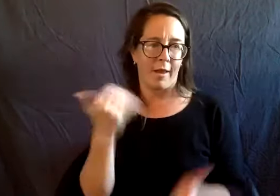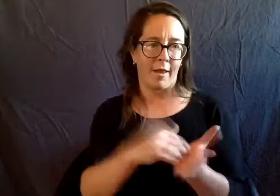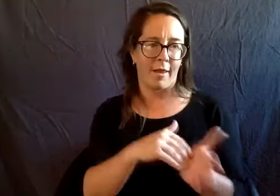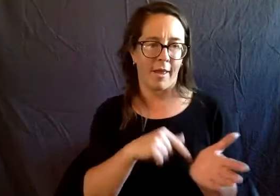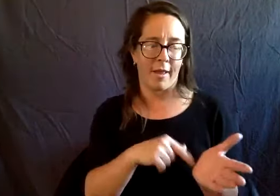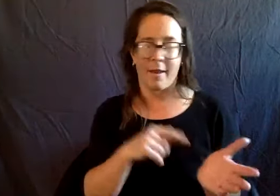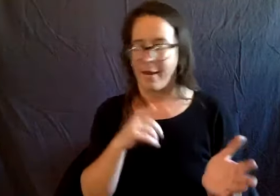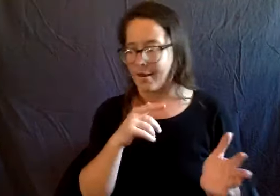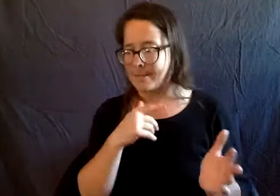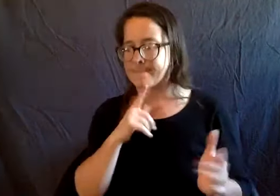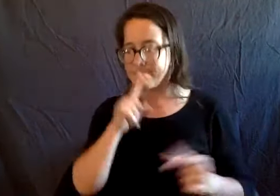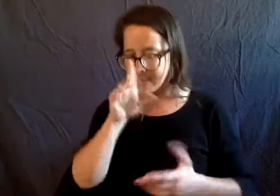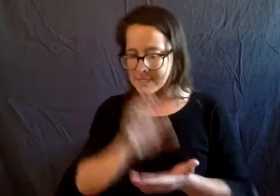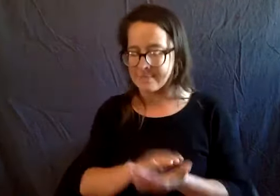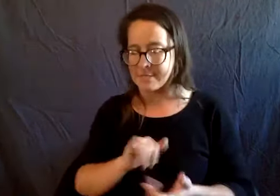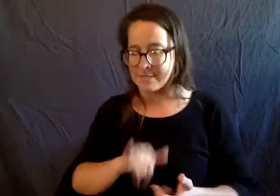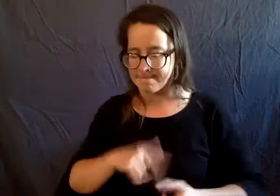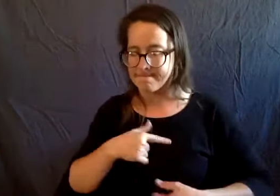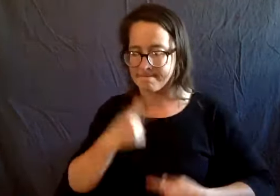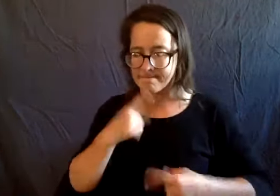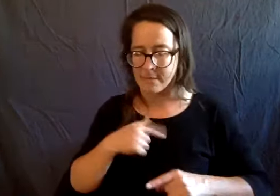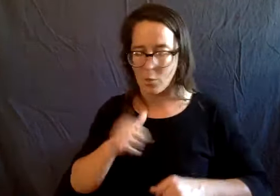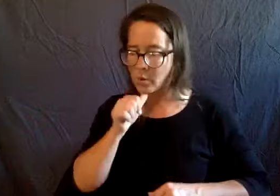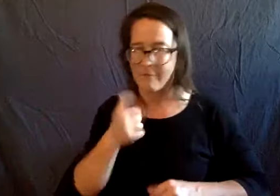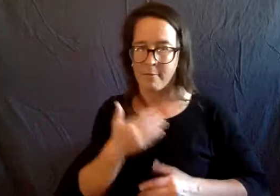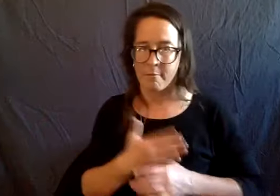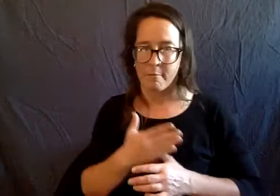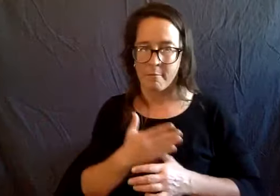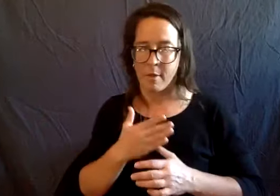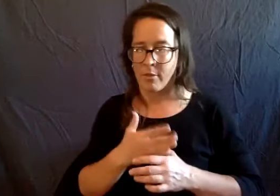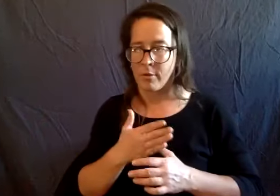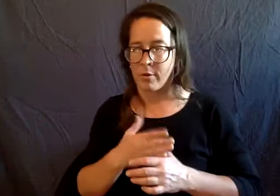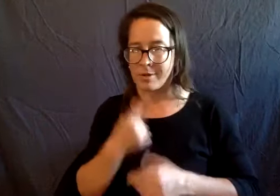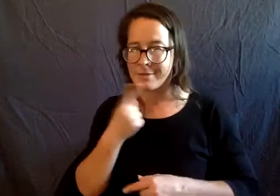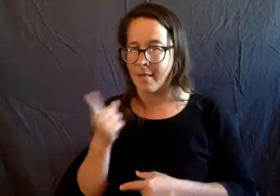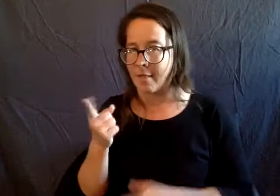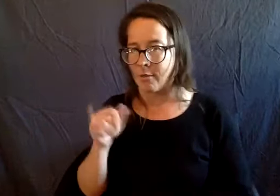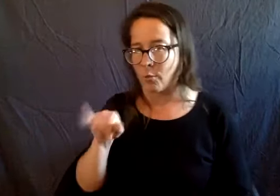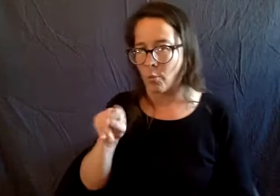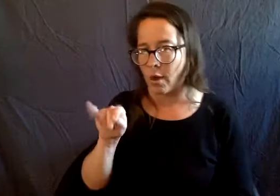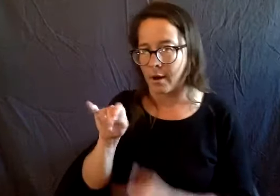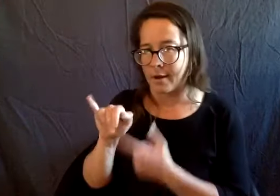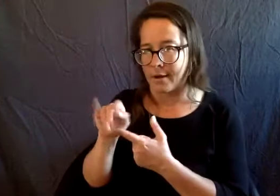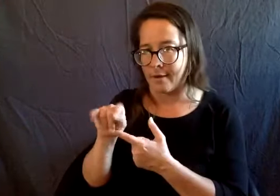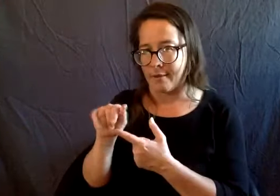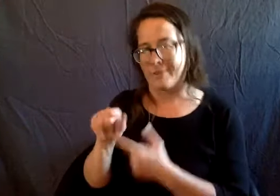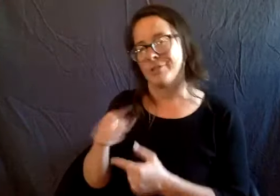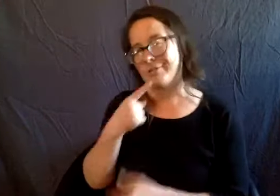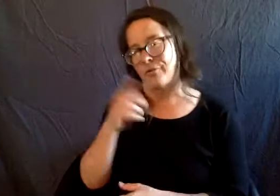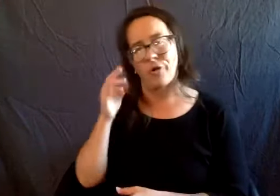mean it with every fiber in my being, with everything in me. I wouldn't even bother to tell Juanita because she'd heard it so